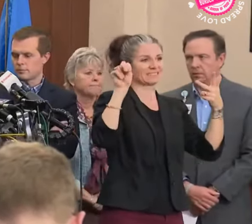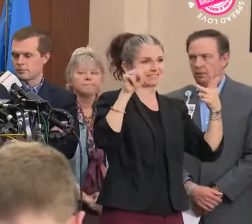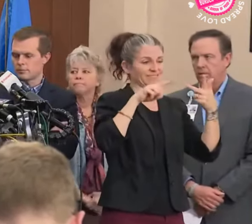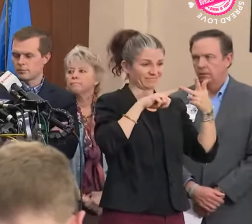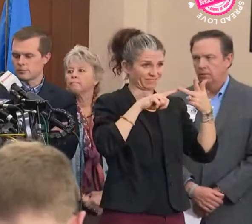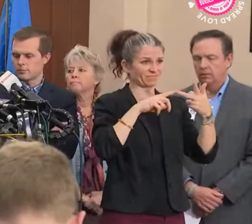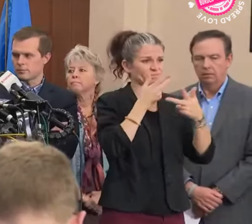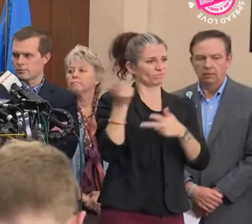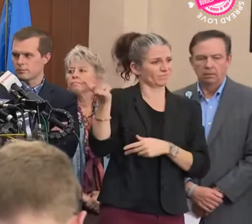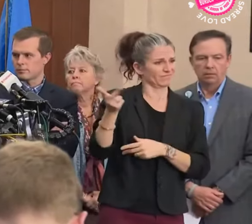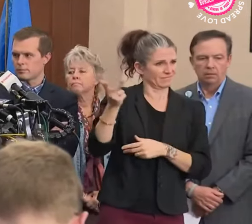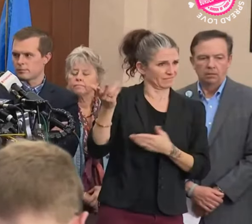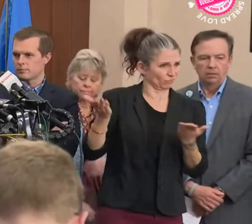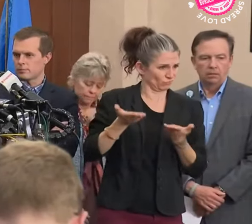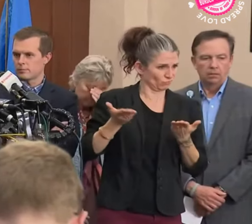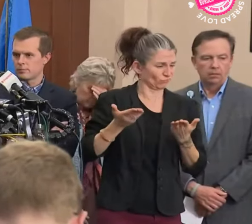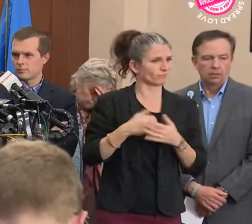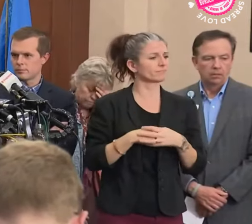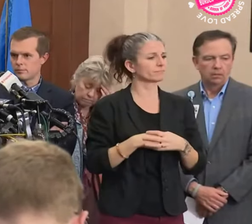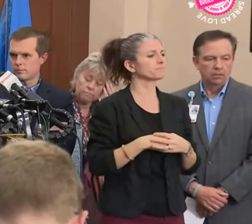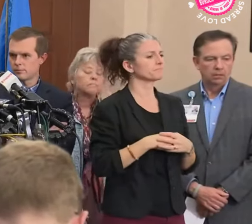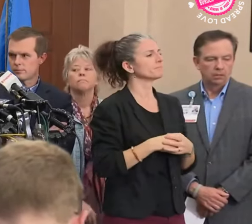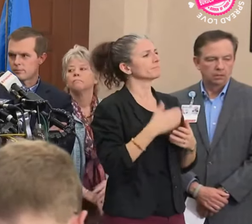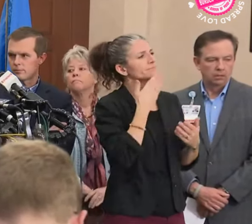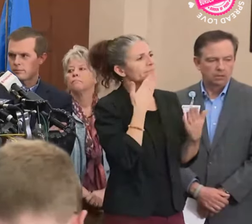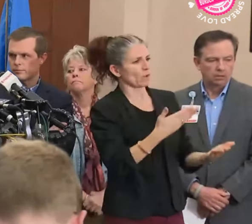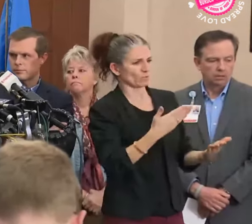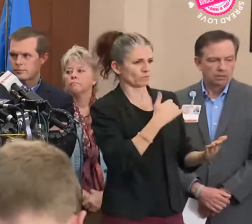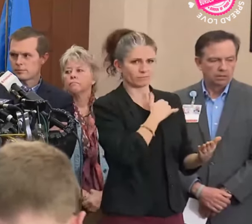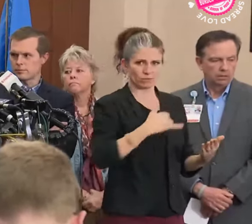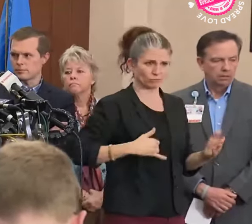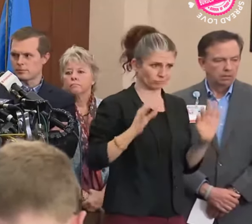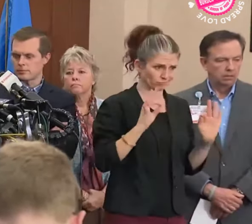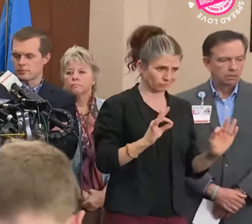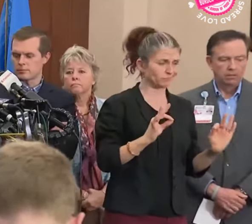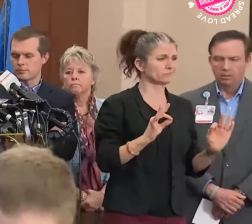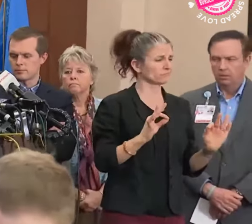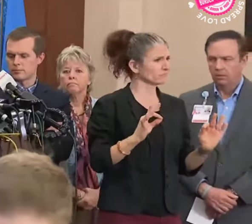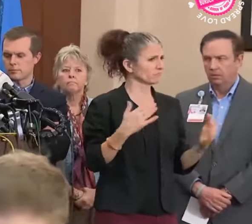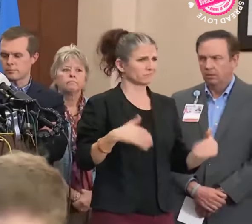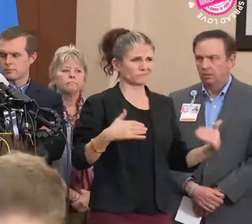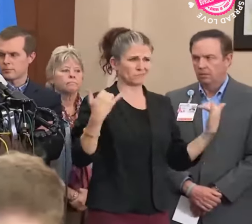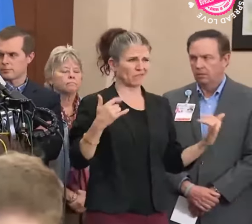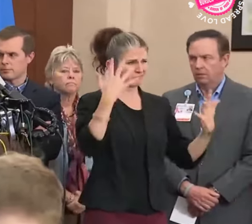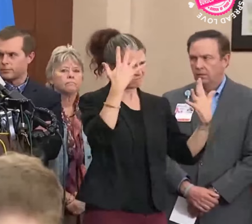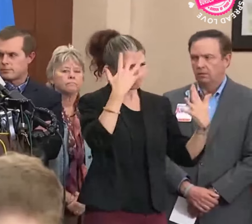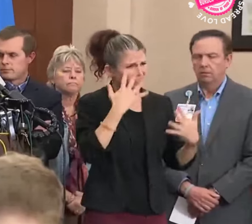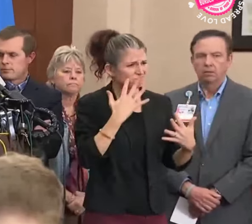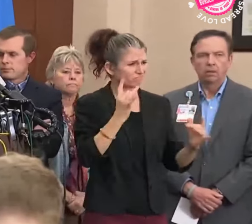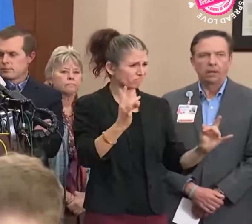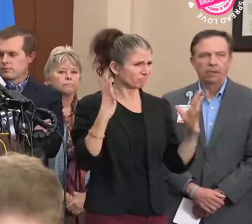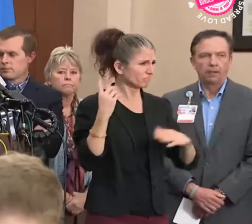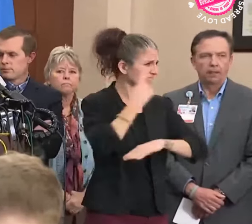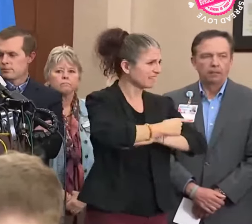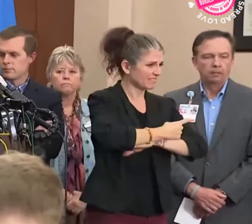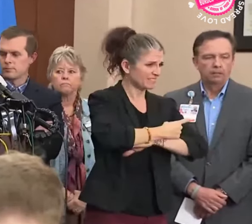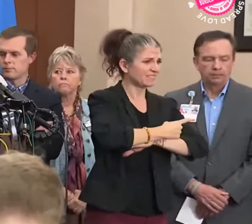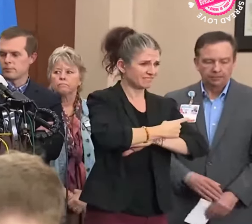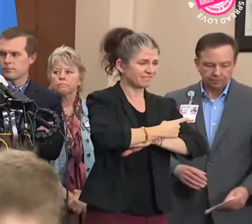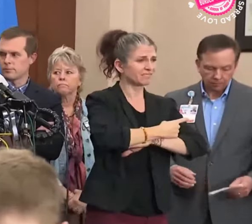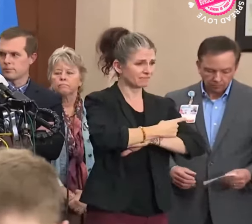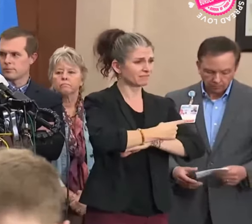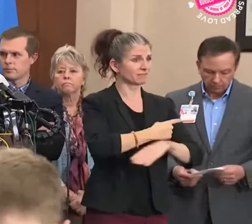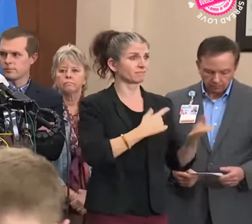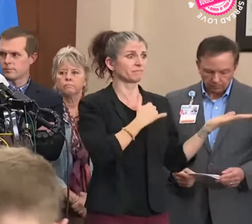Thank you, Mayor. Today is a dark day for the state of Maine. As the mayor said, our